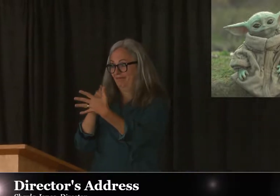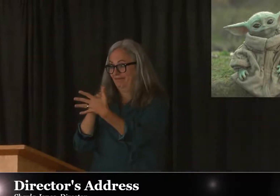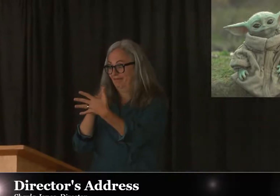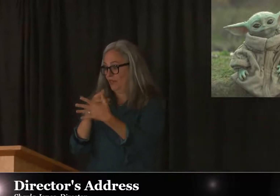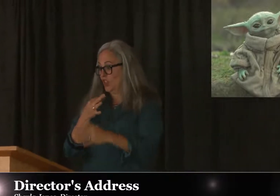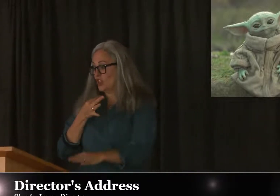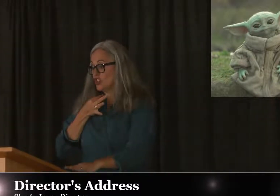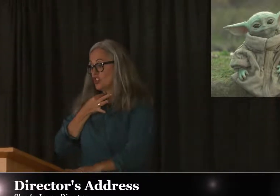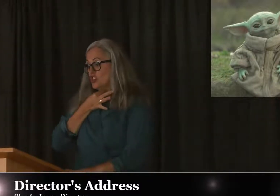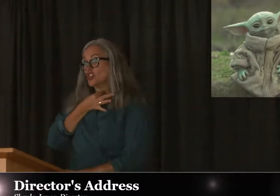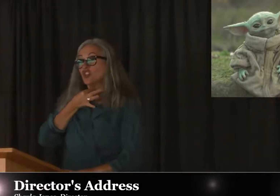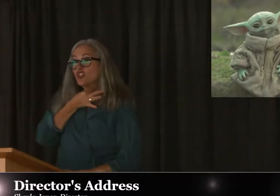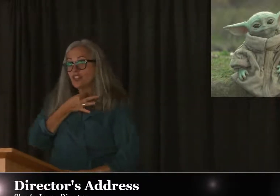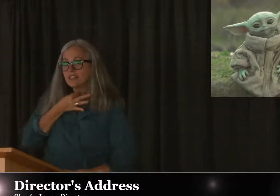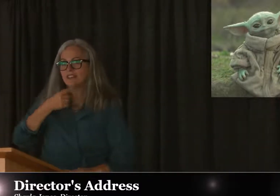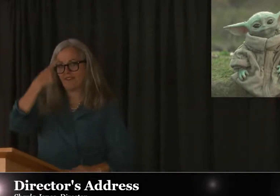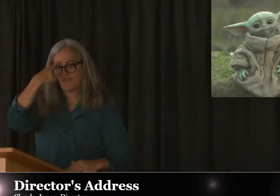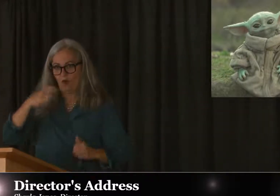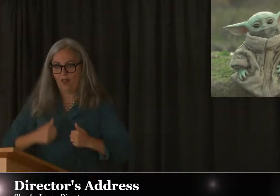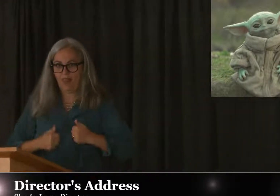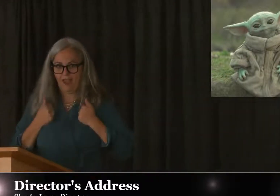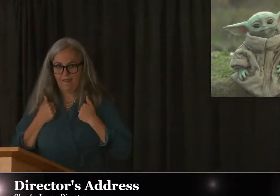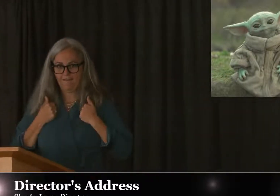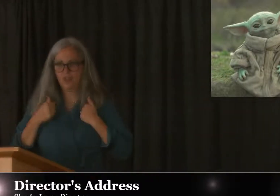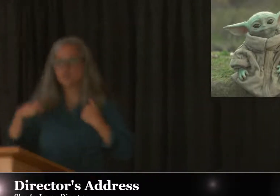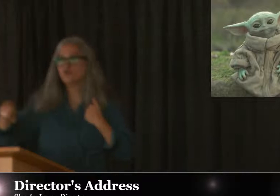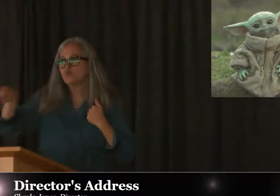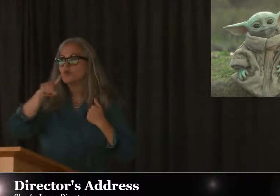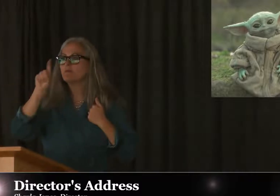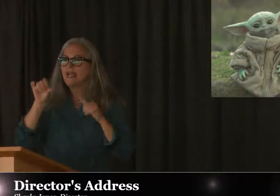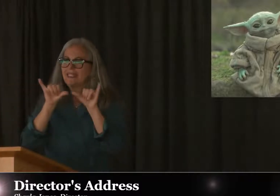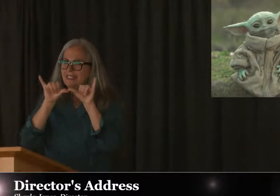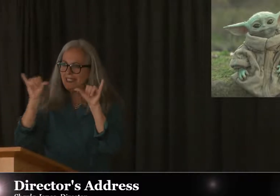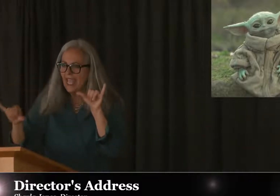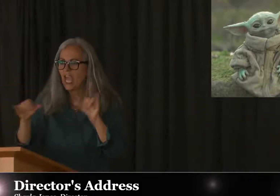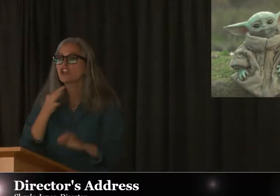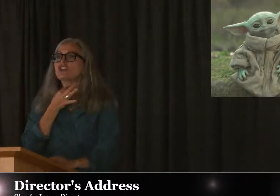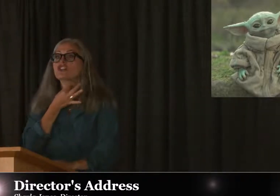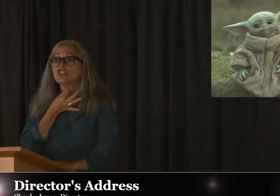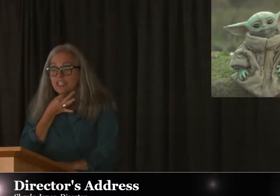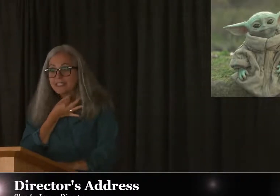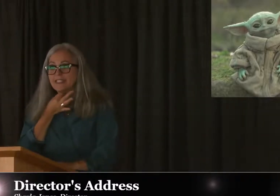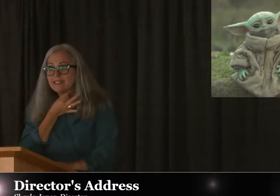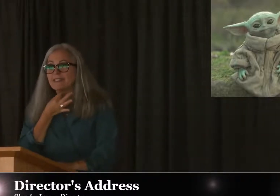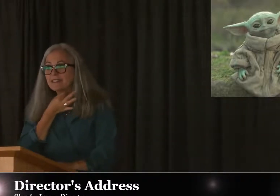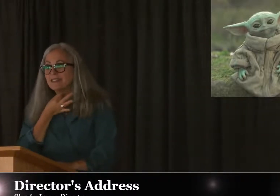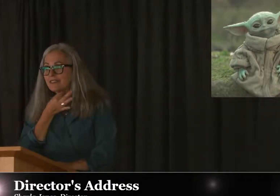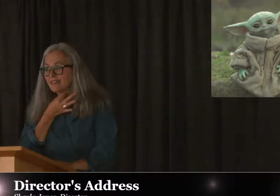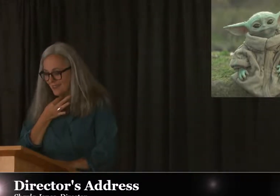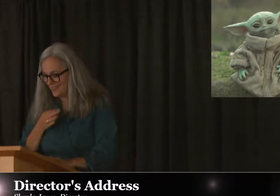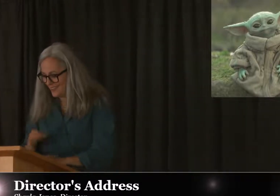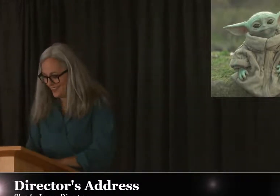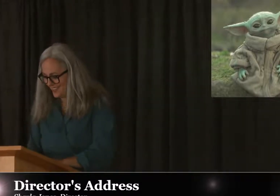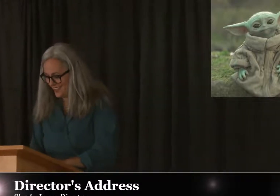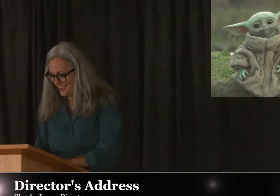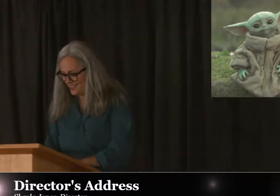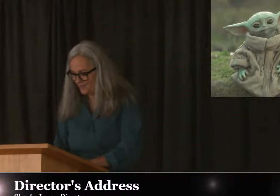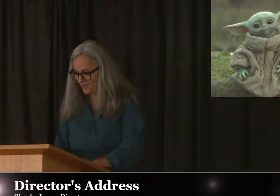Mandalorian. First, stay curious for your entire life. Stay curious.